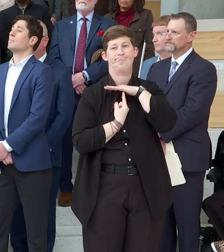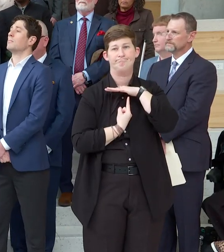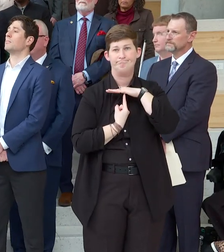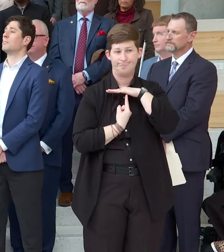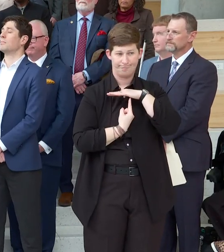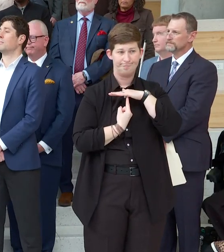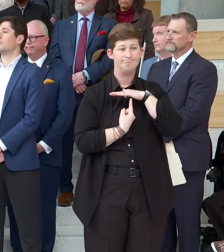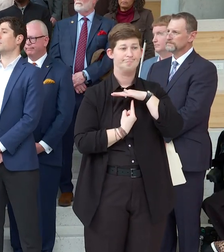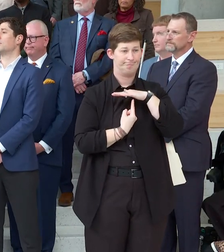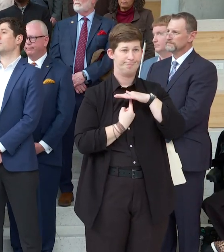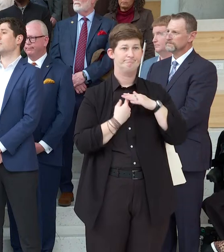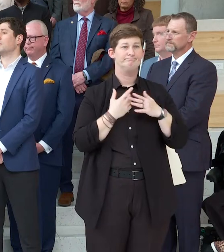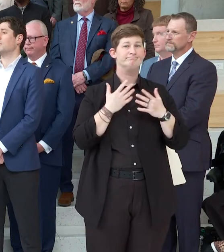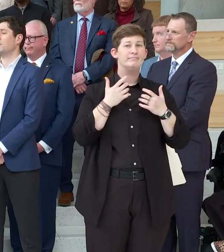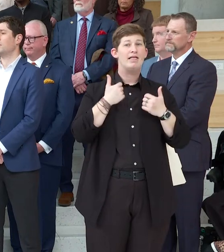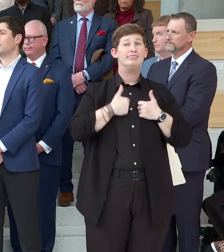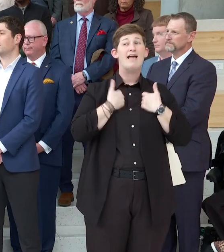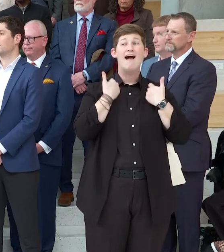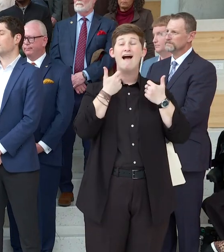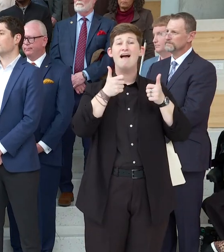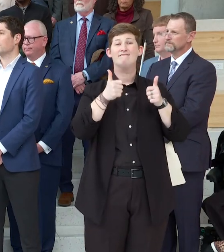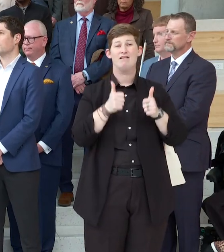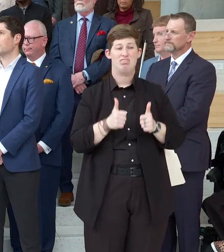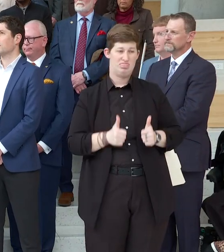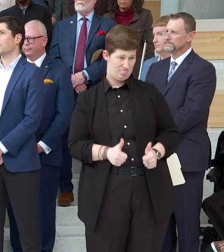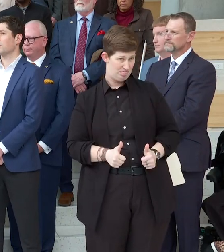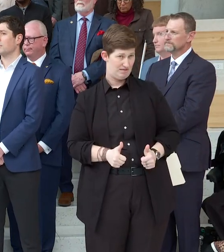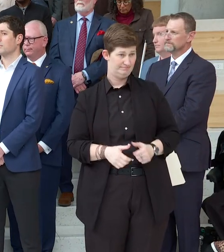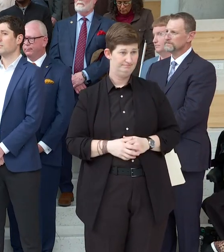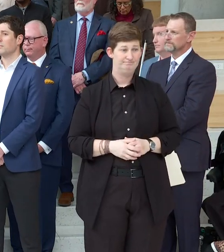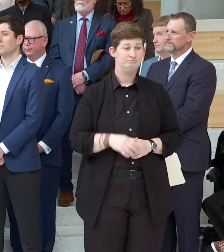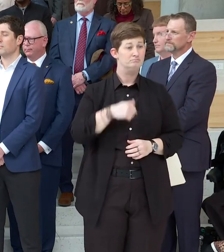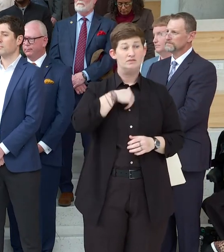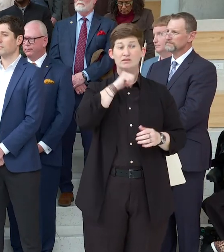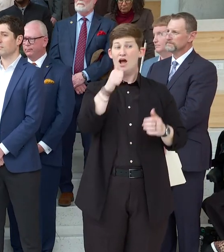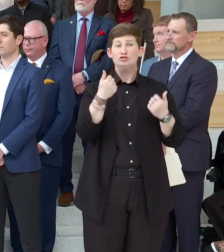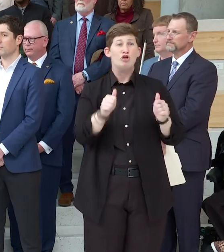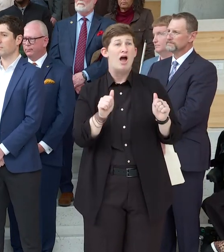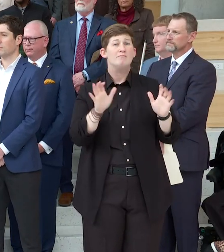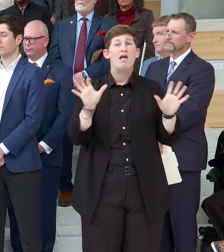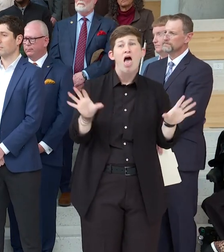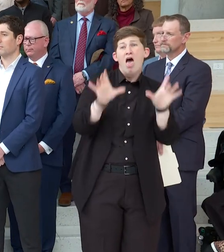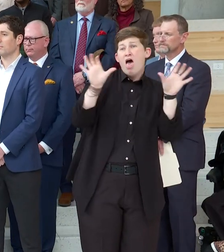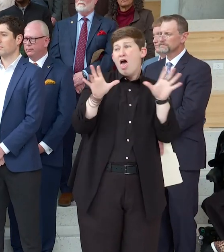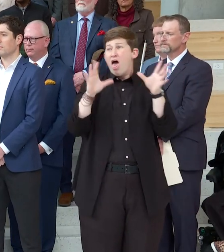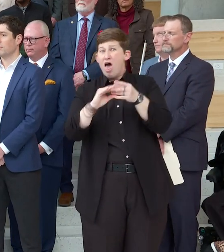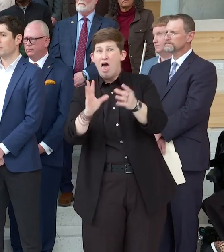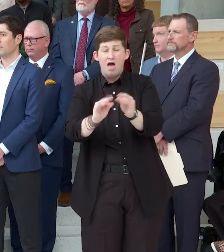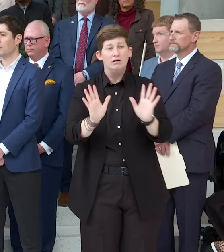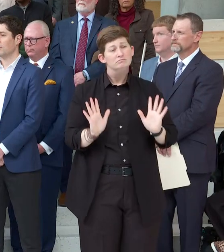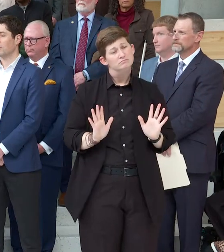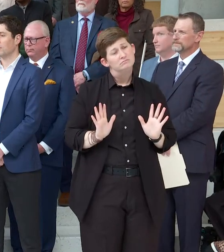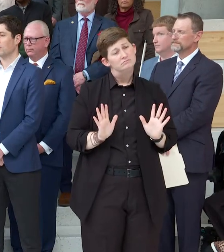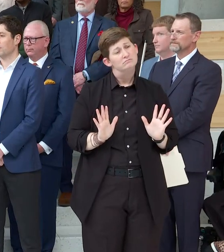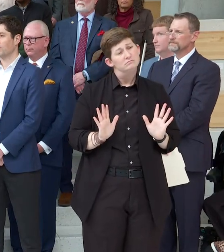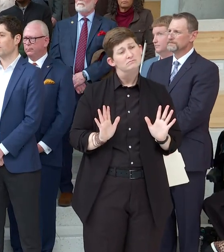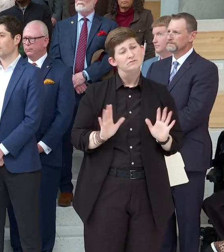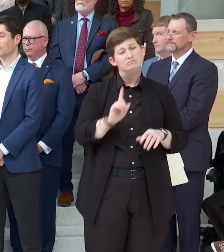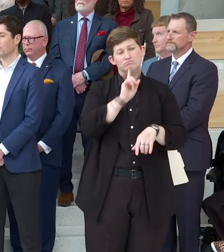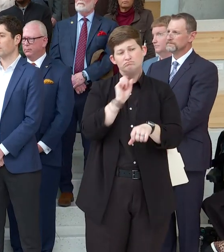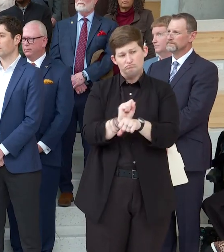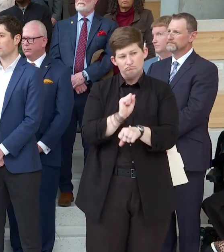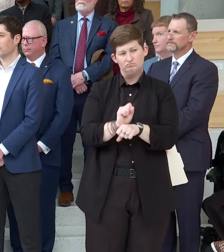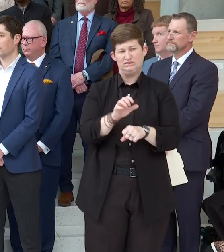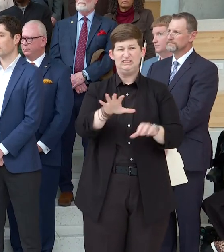decline. I'm not being dramatic when I say literally 1 week of just sitting down and being inactive